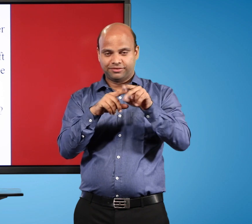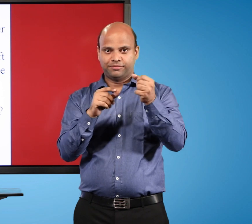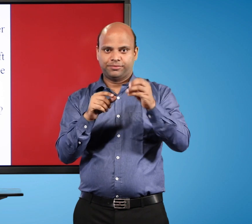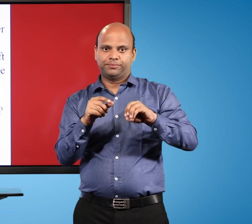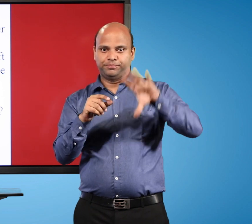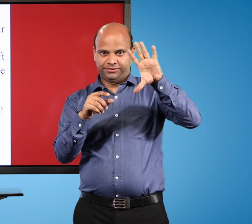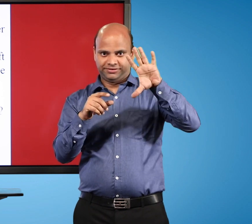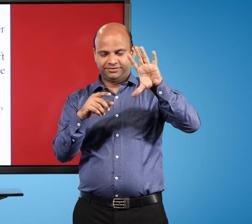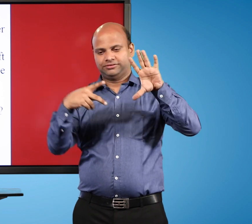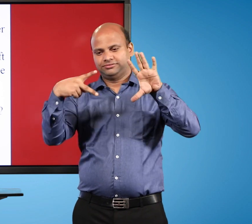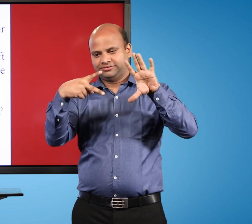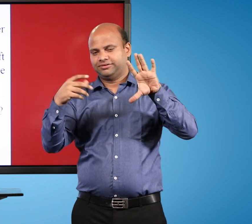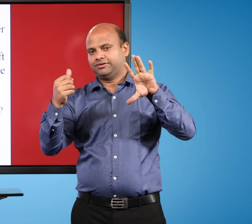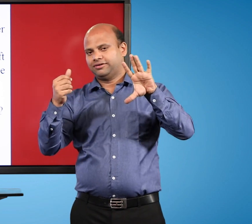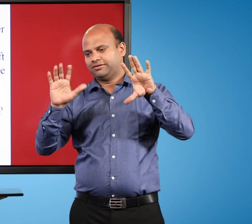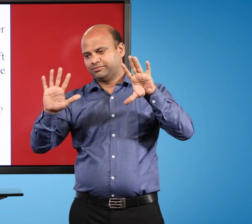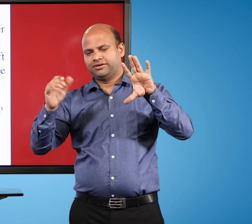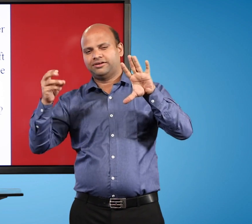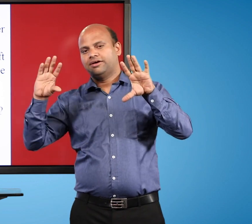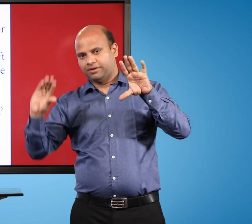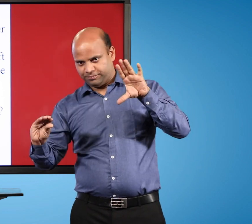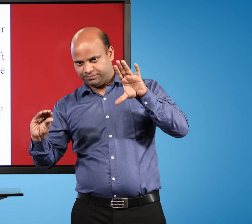12 is to the right of 5.